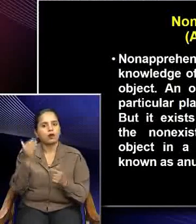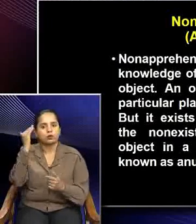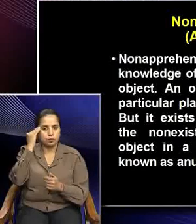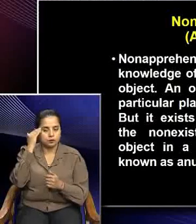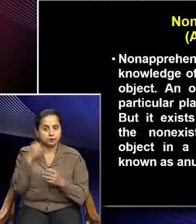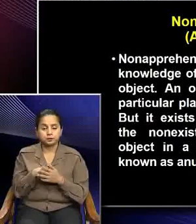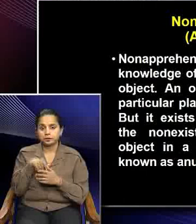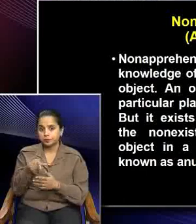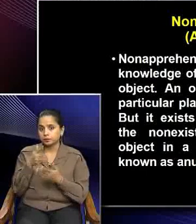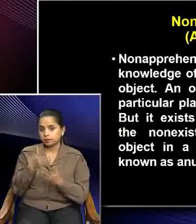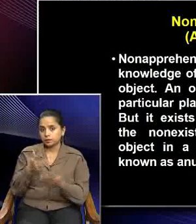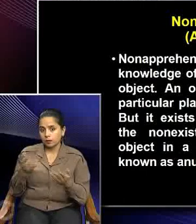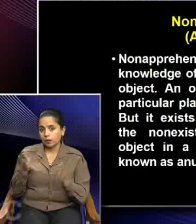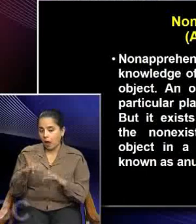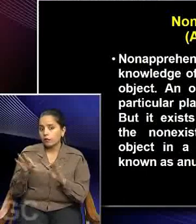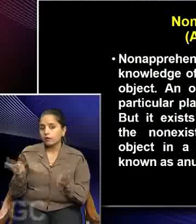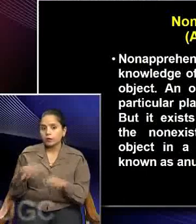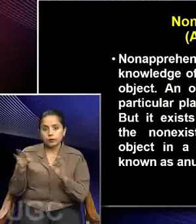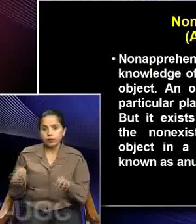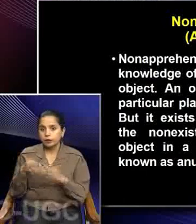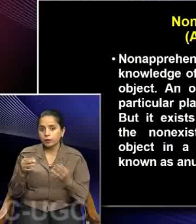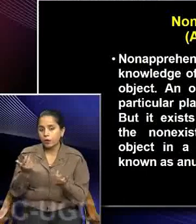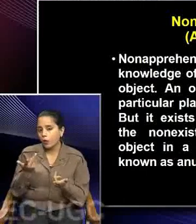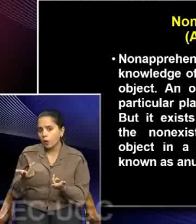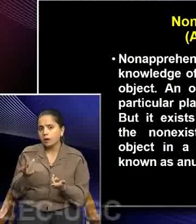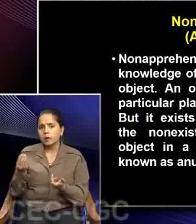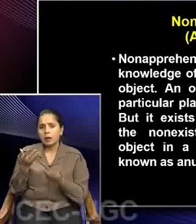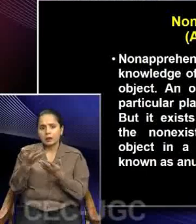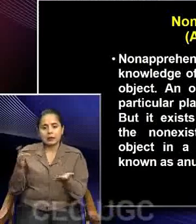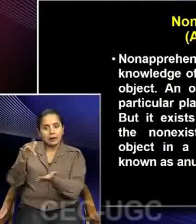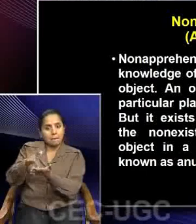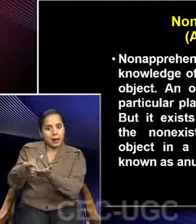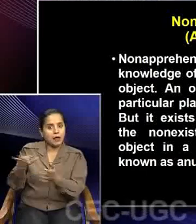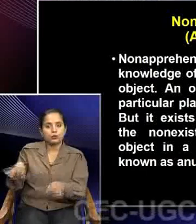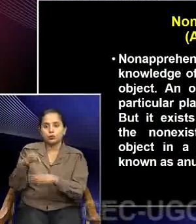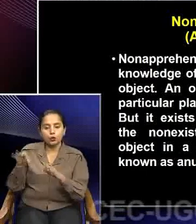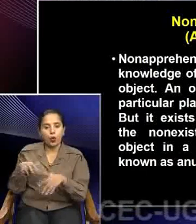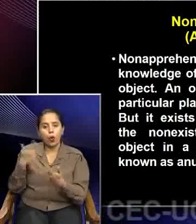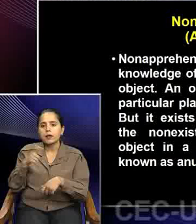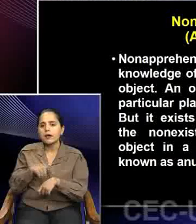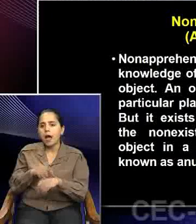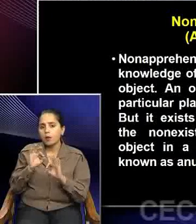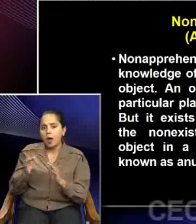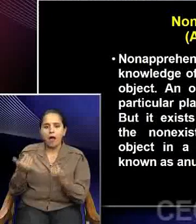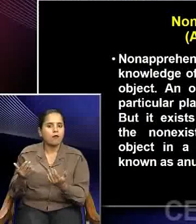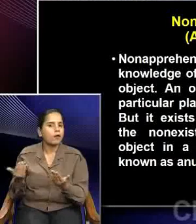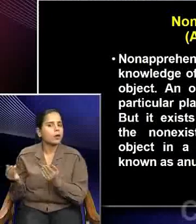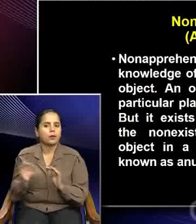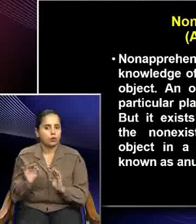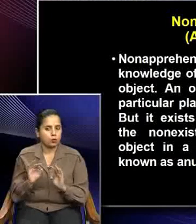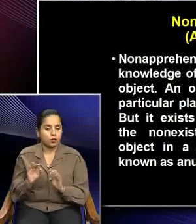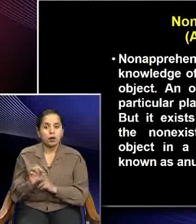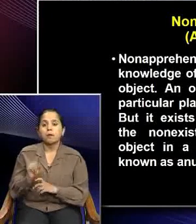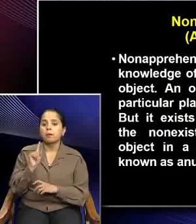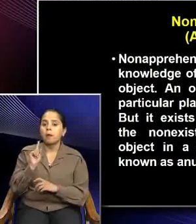An object doesn't exist in a particular place and a particular time, but